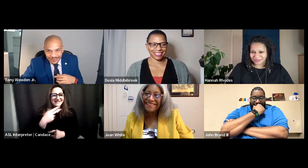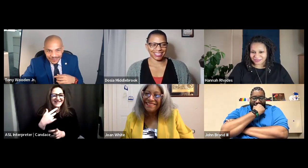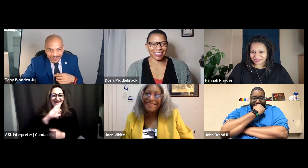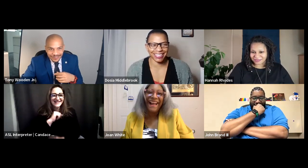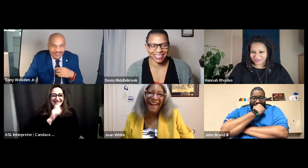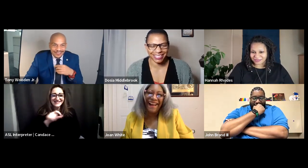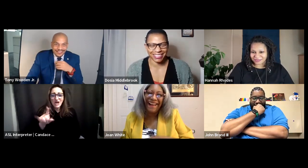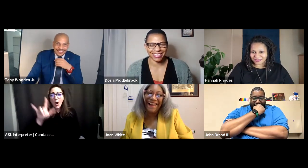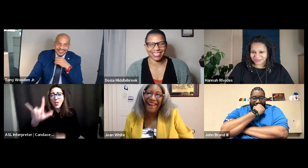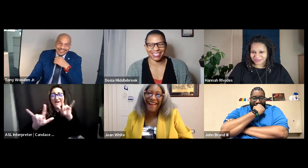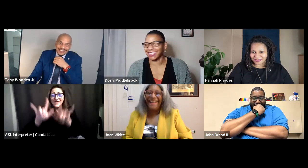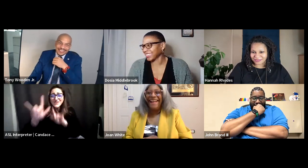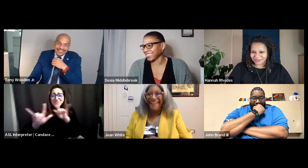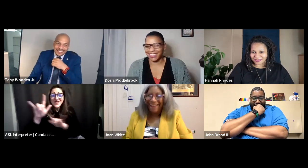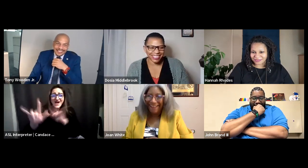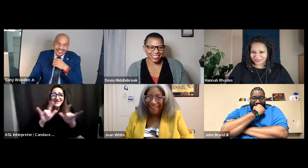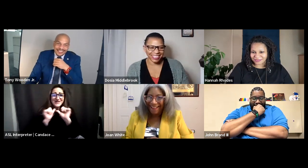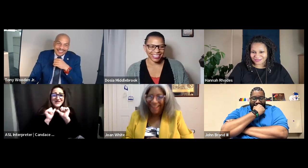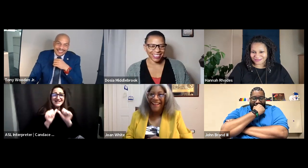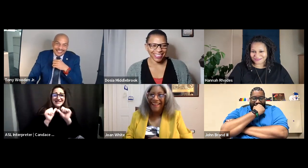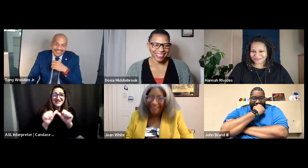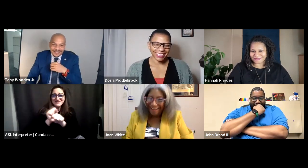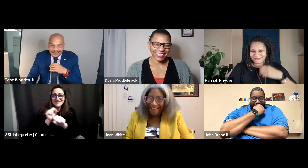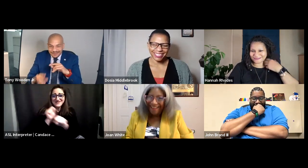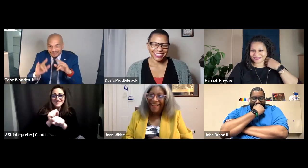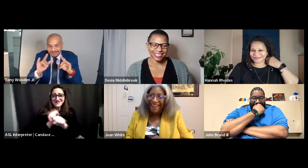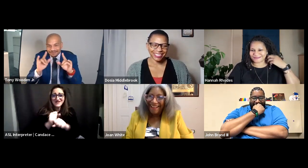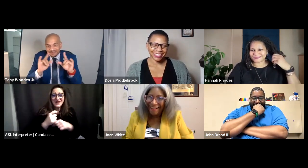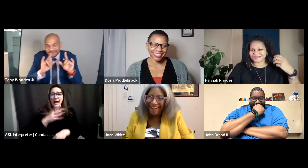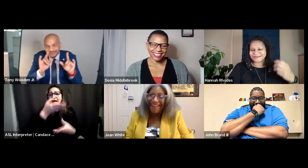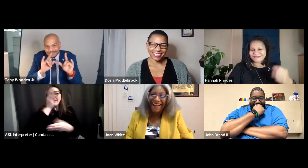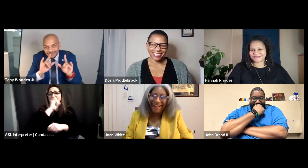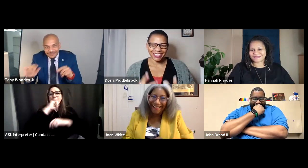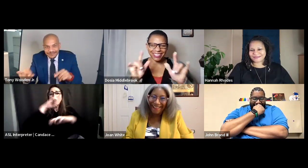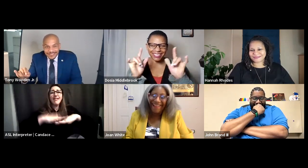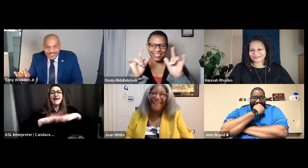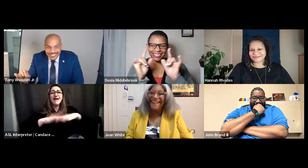you guys. Keep up the good work. God bless all of you.